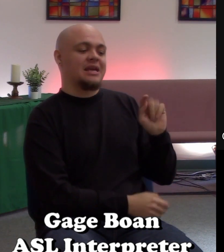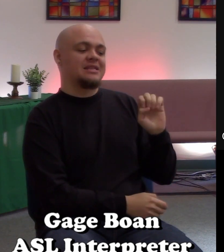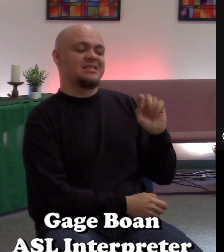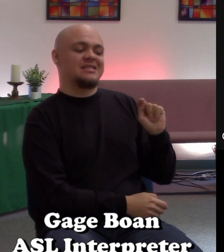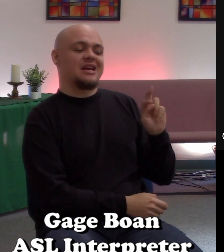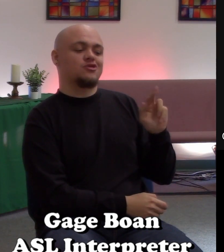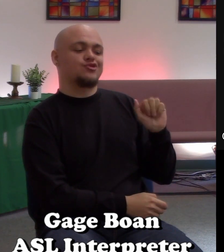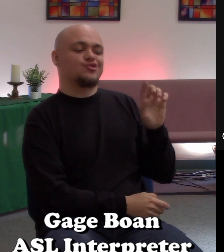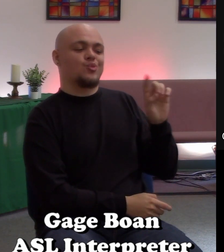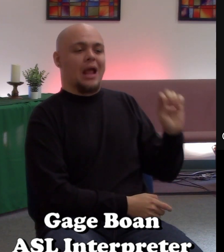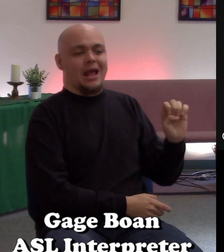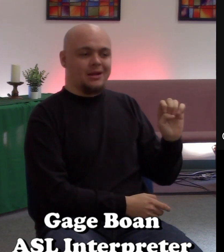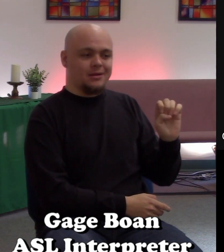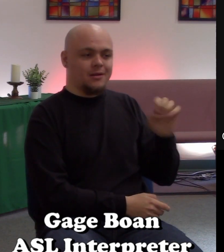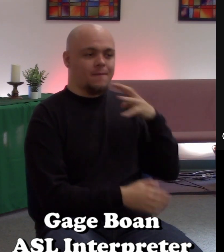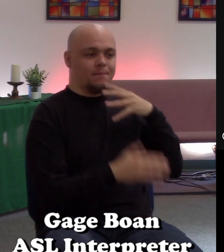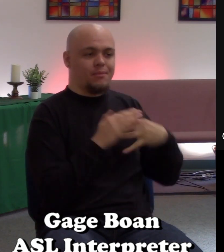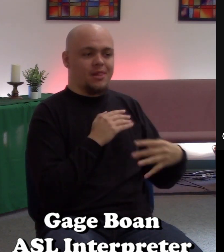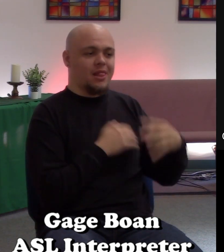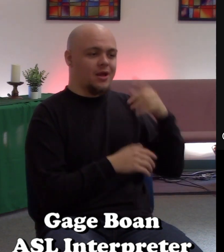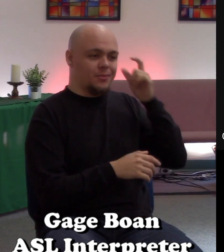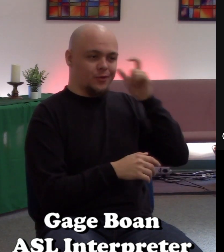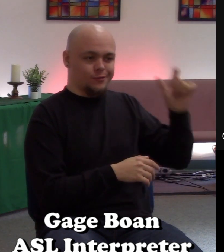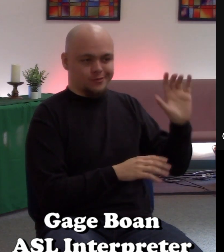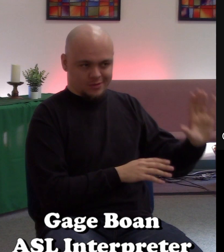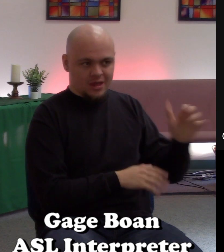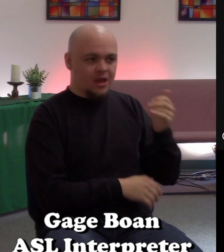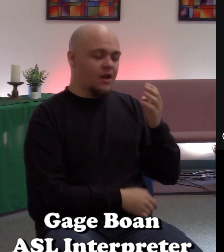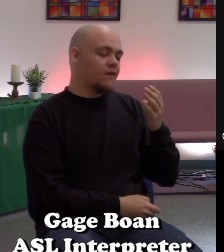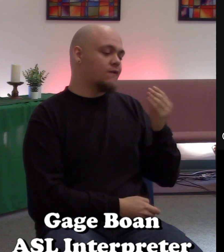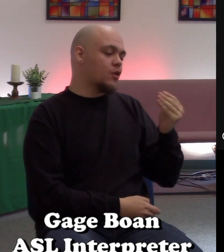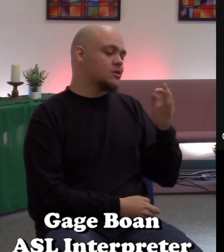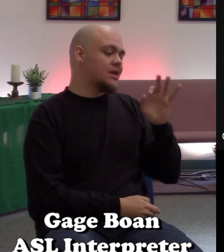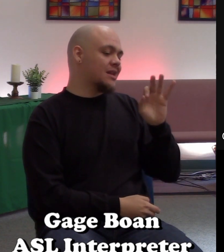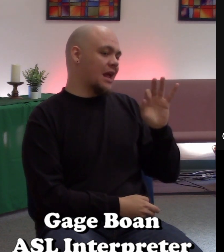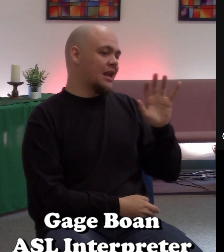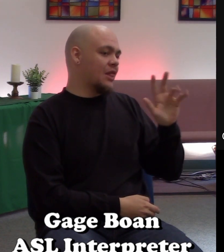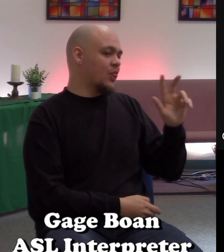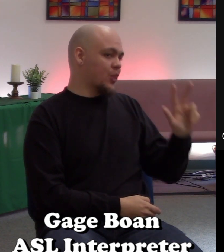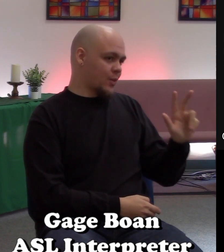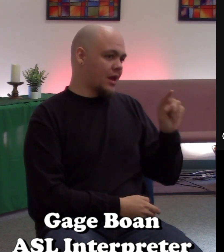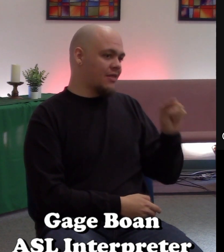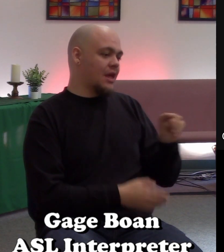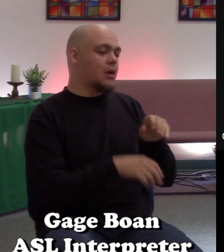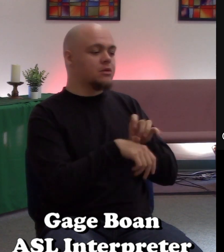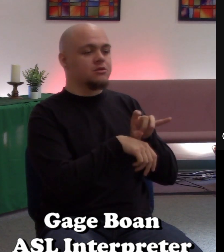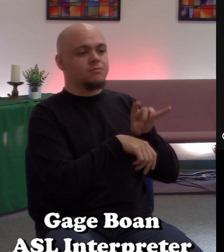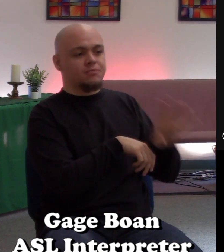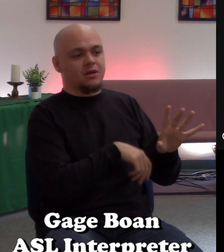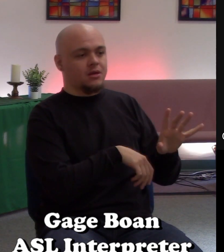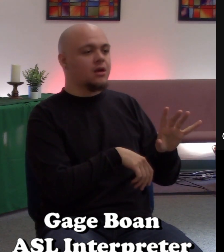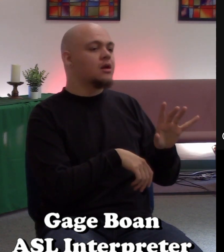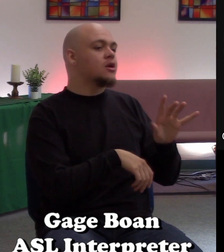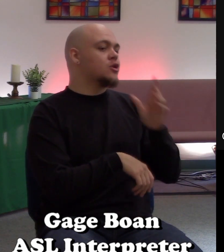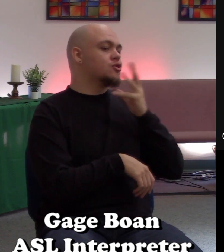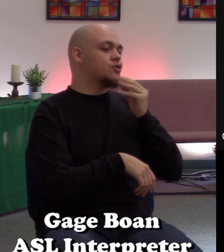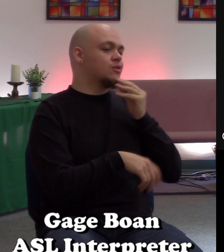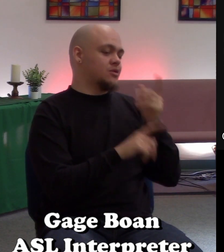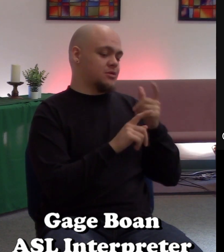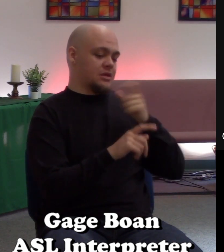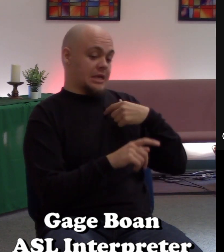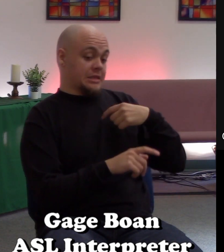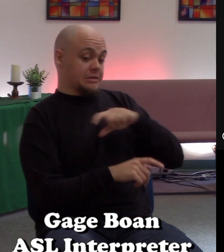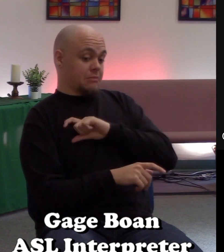make them line up with these supposed tetrads. He says in 1493, during one of these tetrads, that